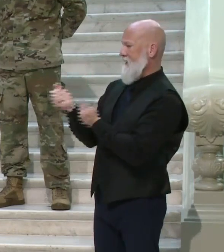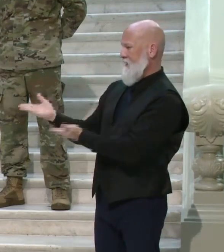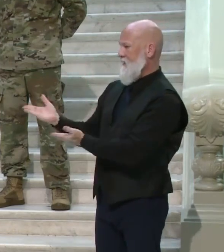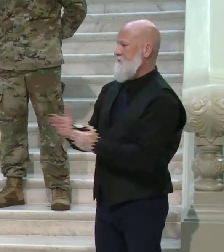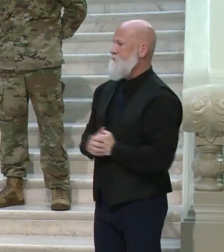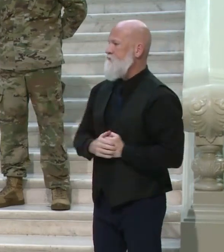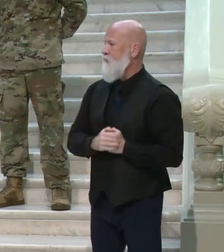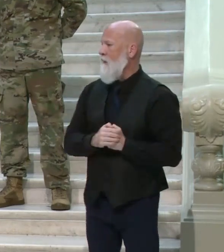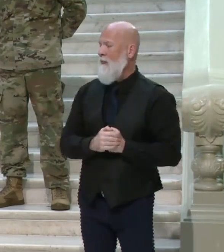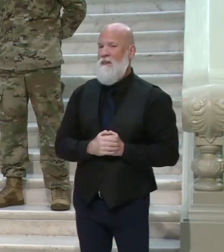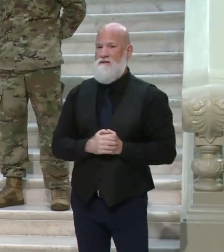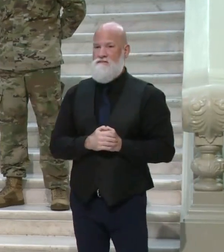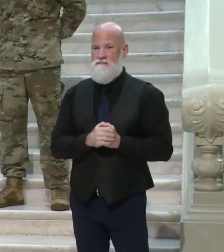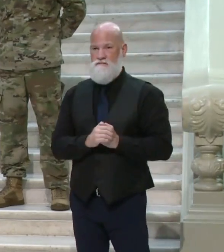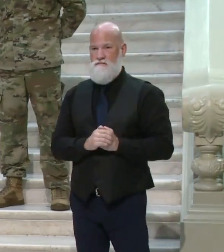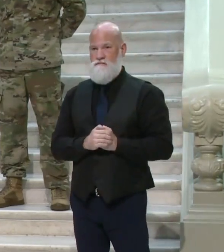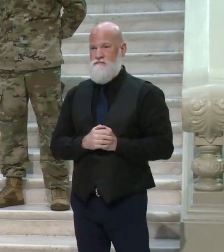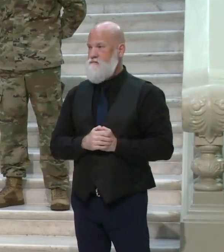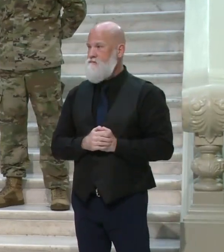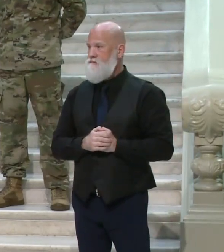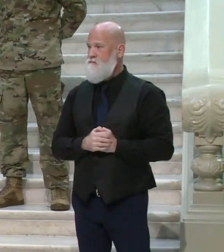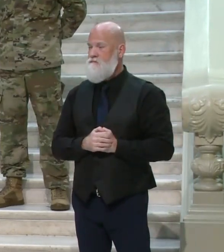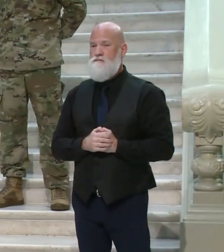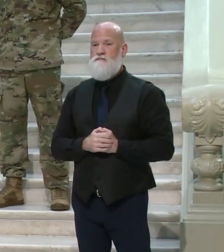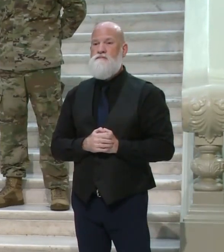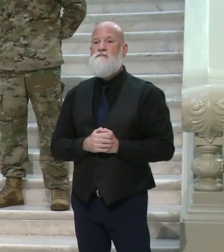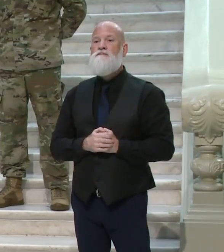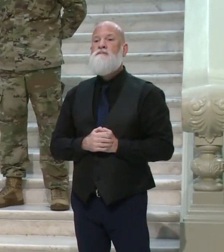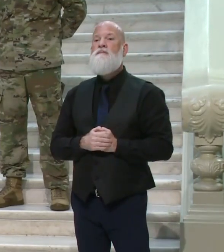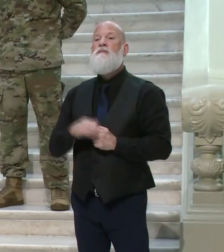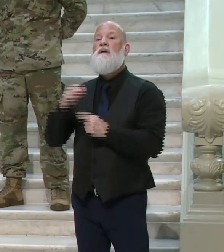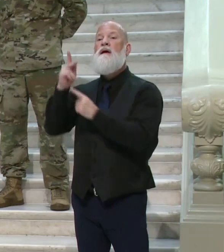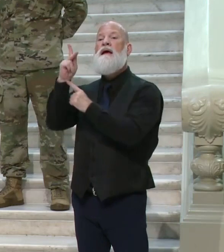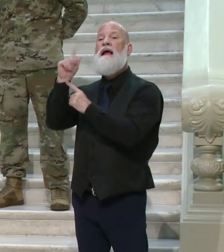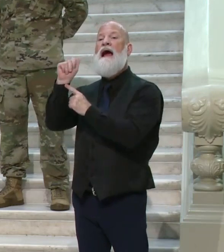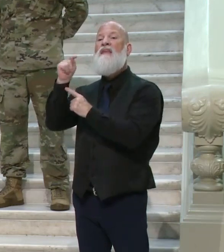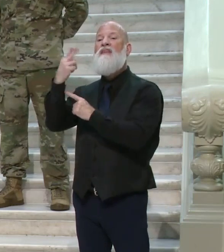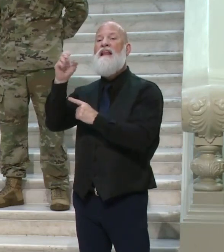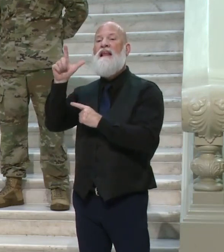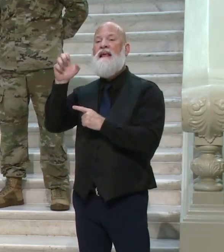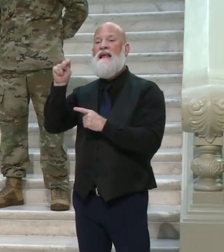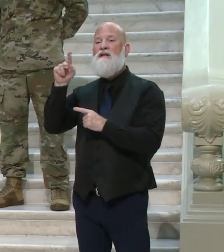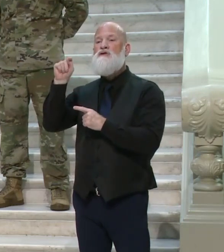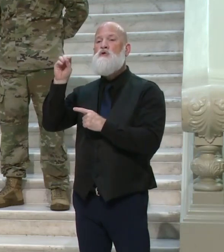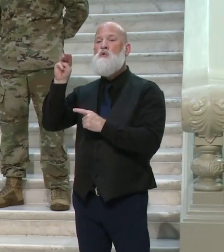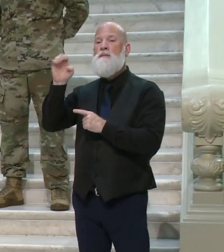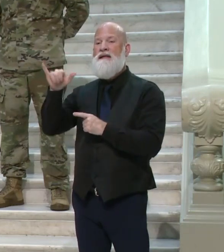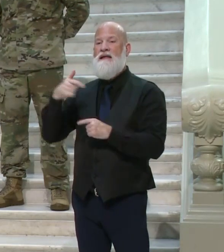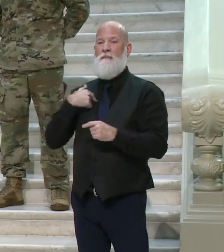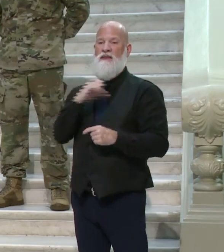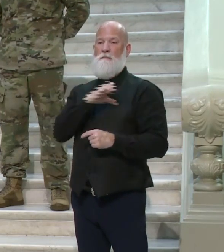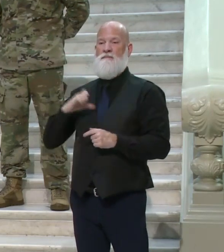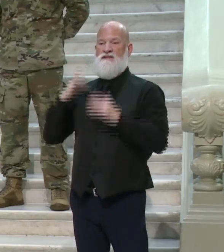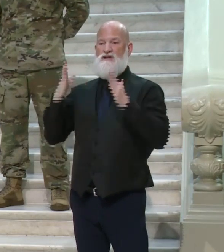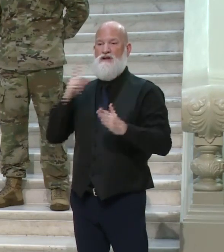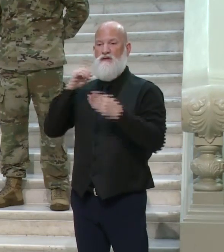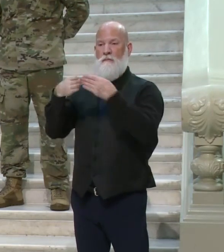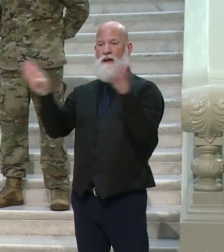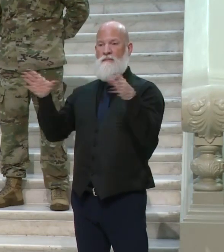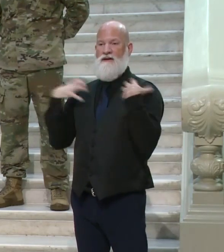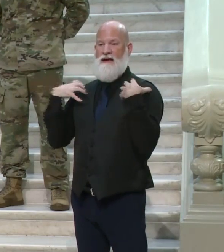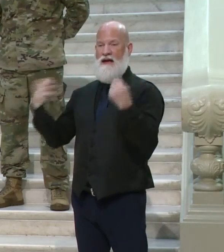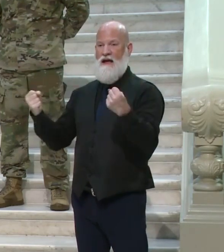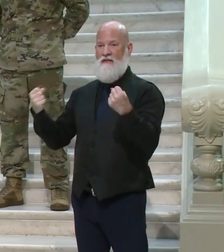Dr. Toomey, thank you so much. I'm Kathleen Toomey, Commissioner of Public Health here. I mean, we've been monitoring these data